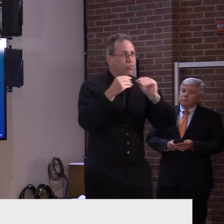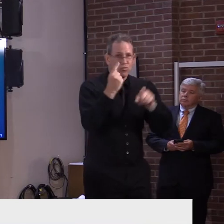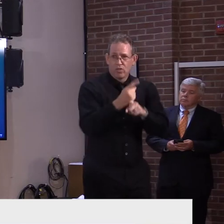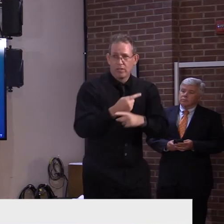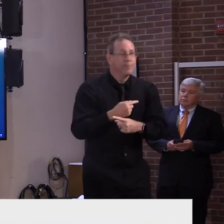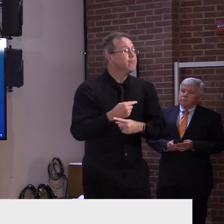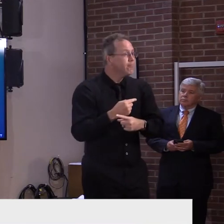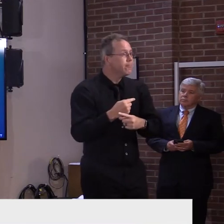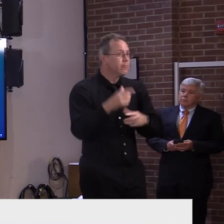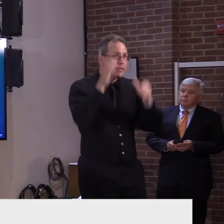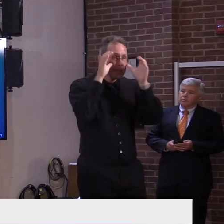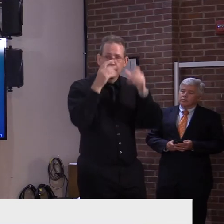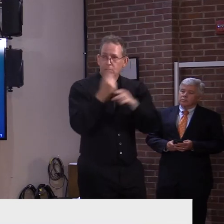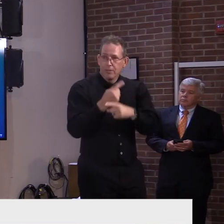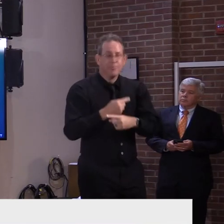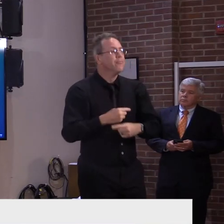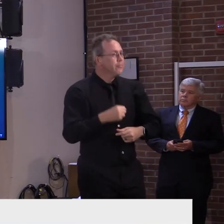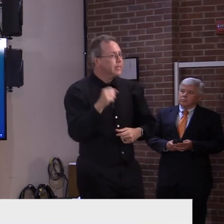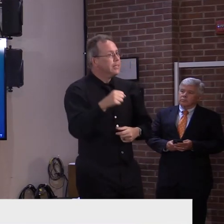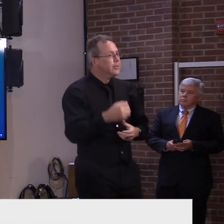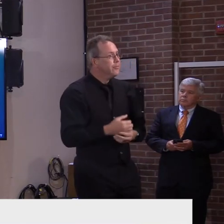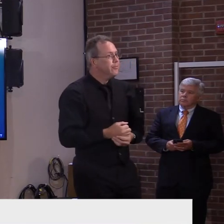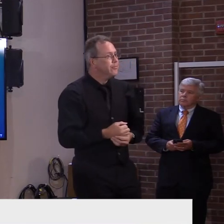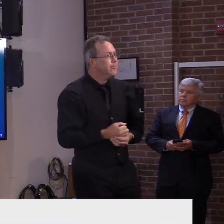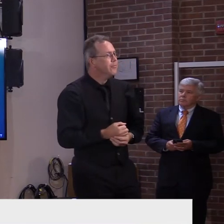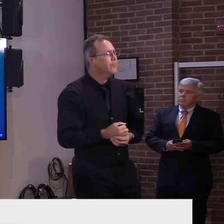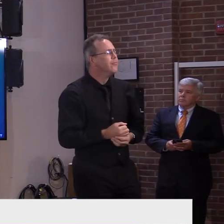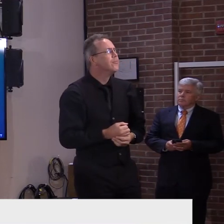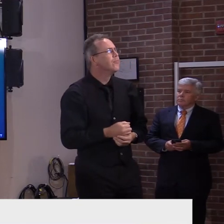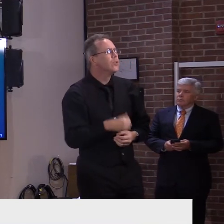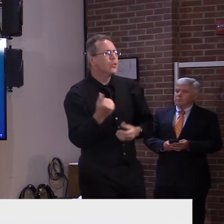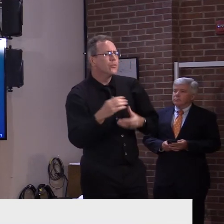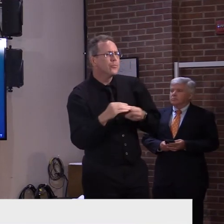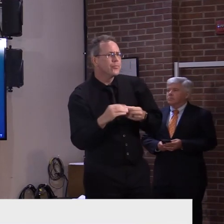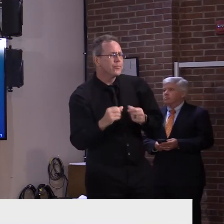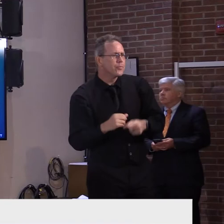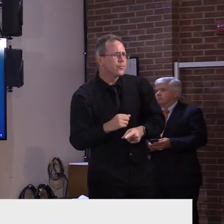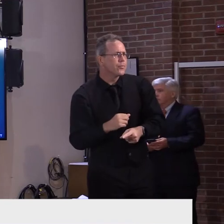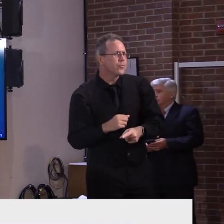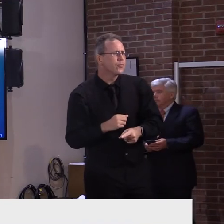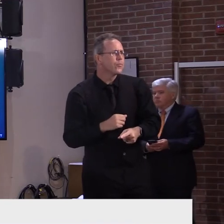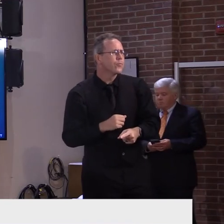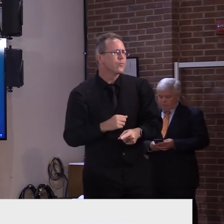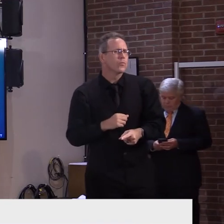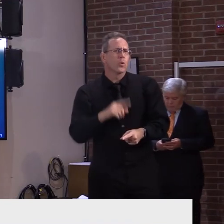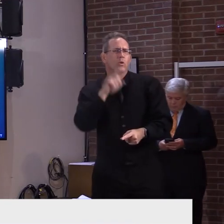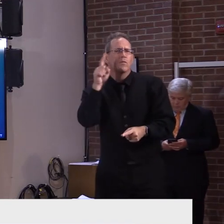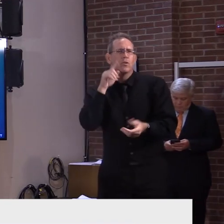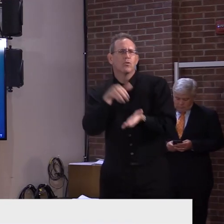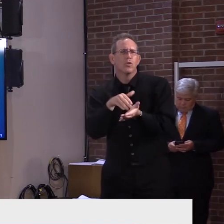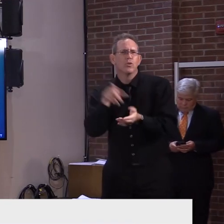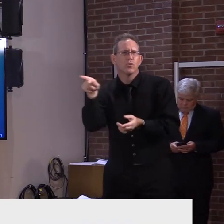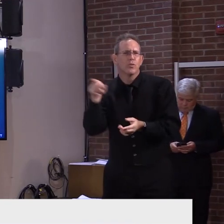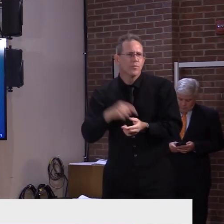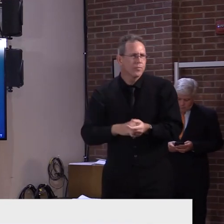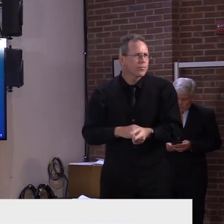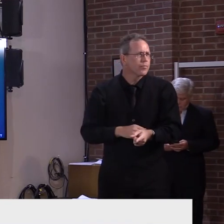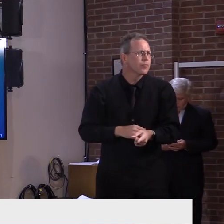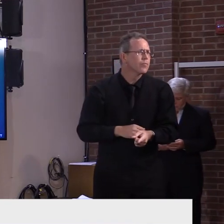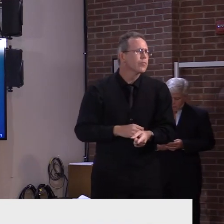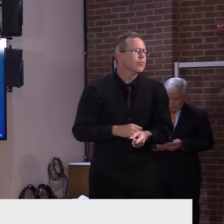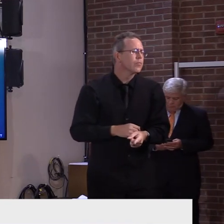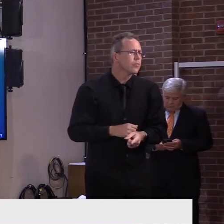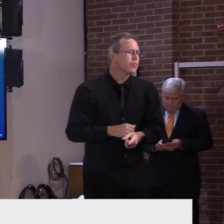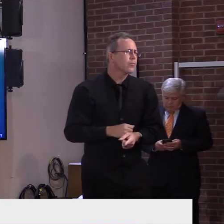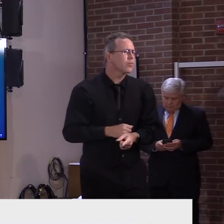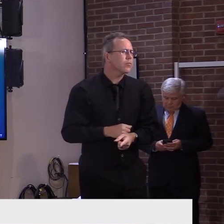Okay. Commissioner Levine, Levine, says he'll be watching the data on the impact of vaccination